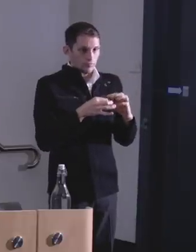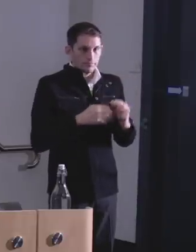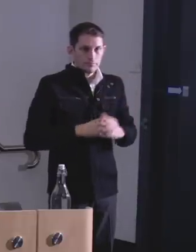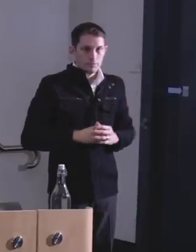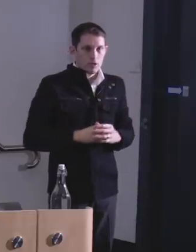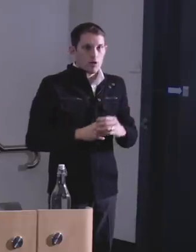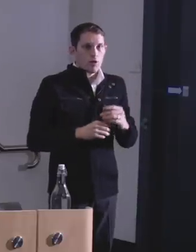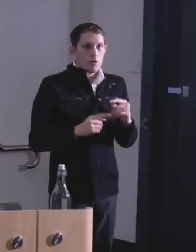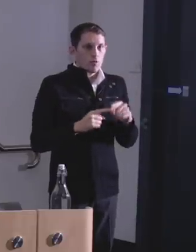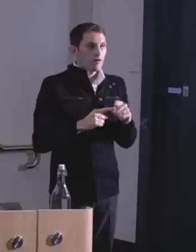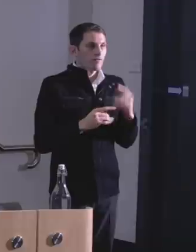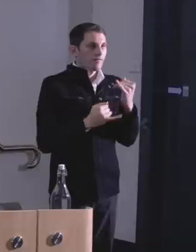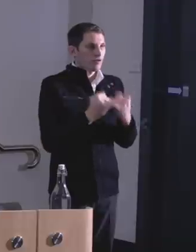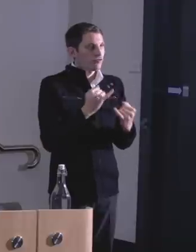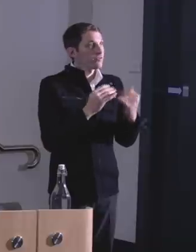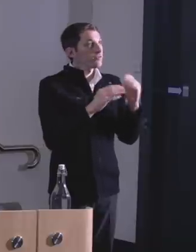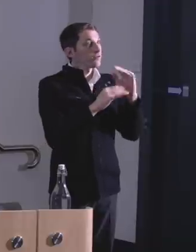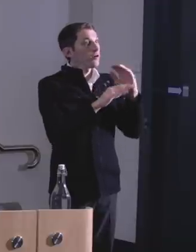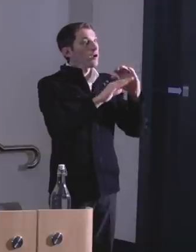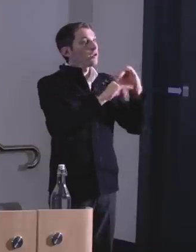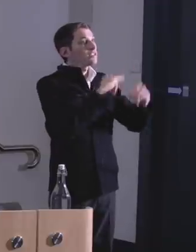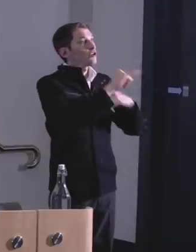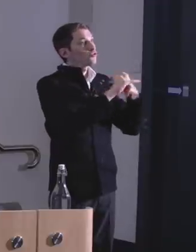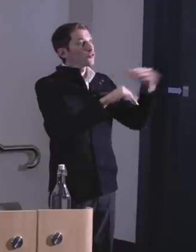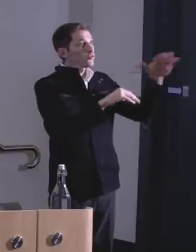patronizing. It is patronizing.